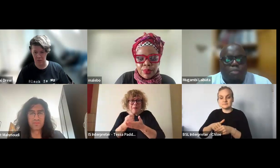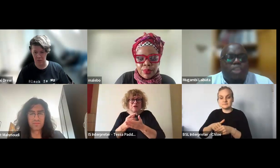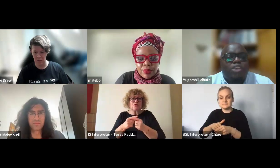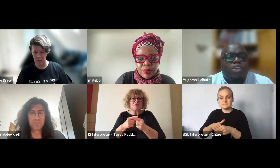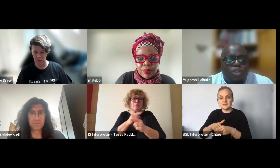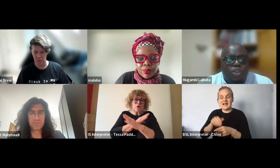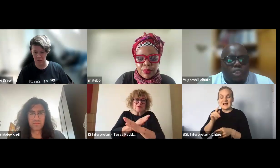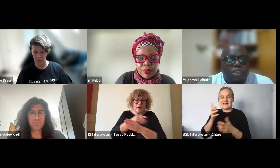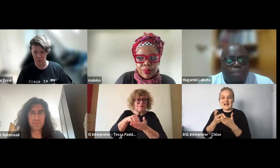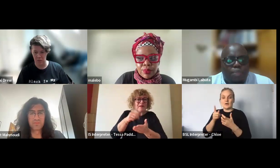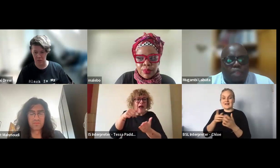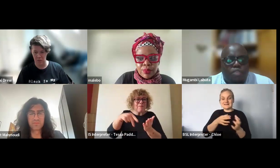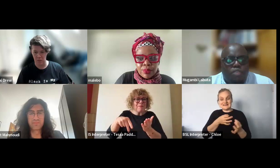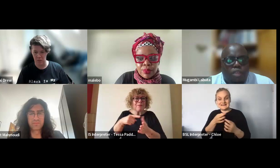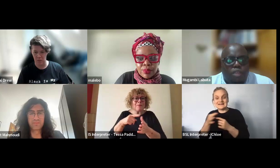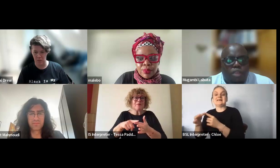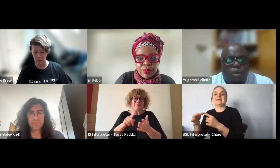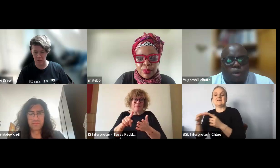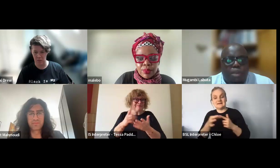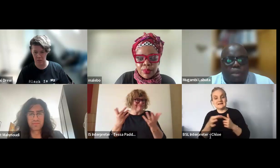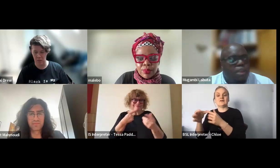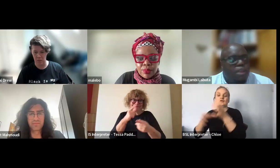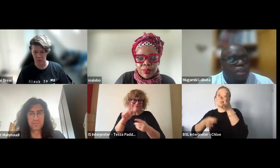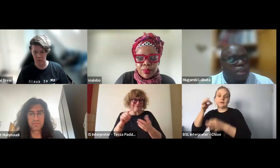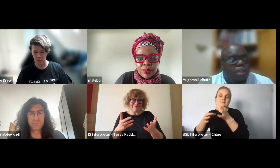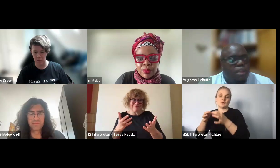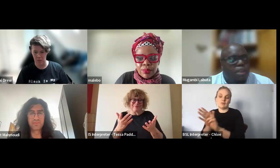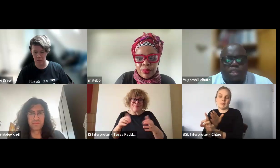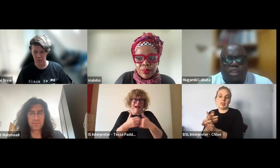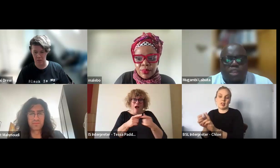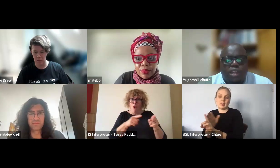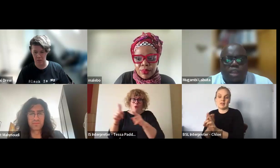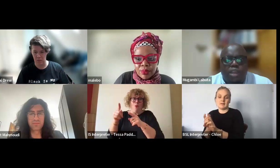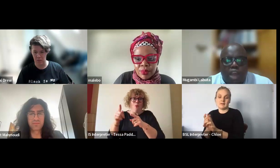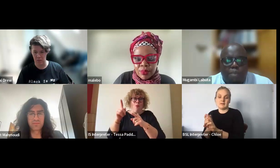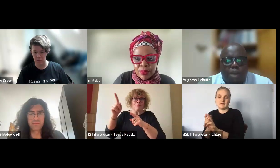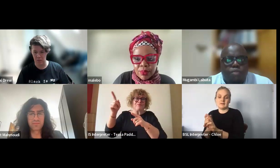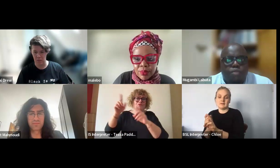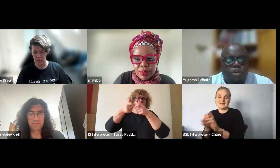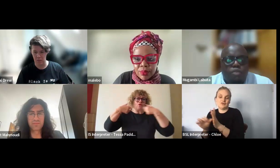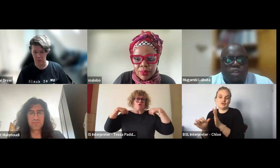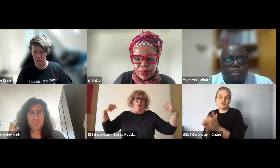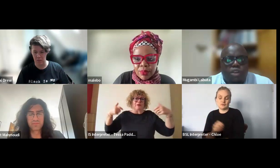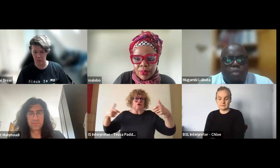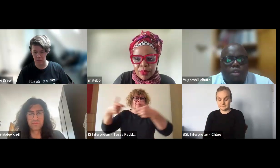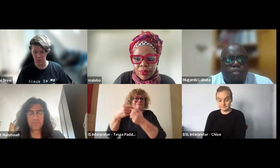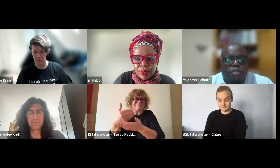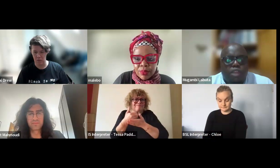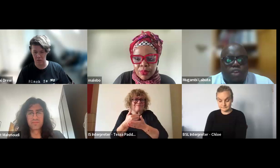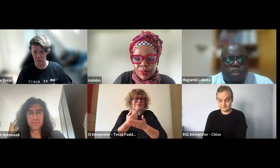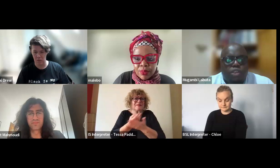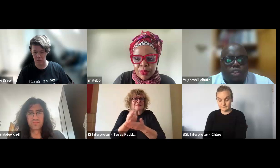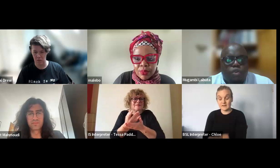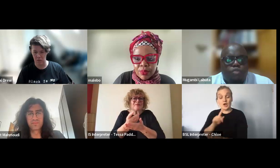much towards political issues? I think that's I mean, in the recent NADPA conference, there was a conference in